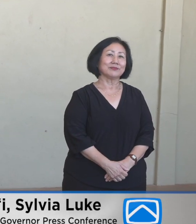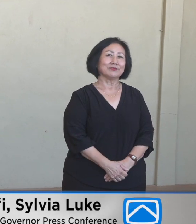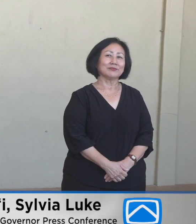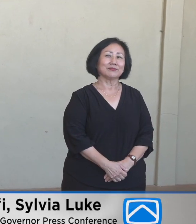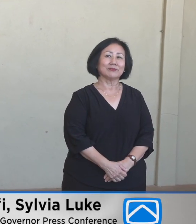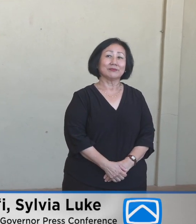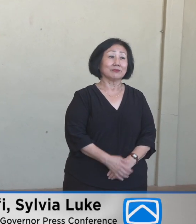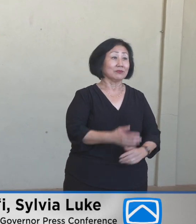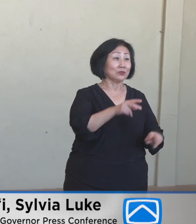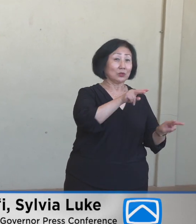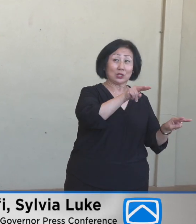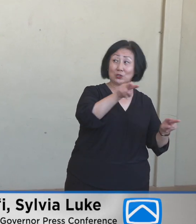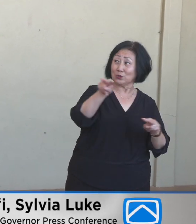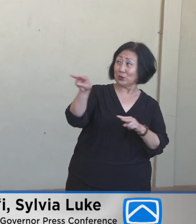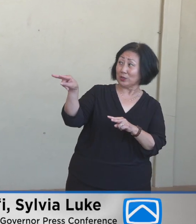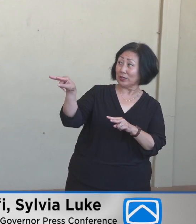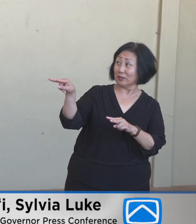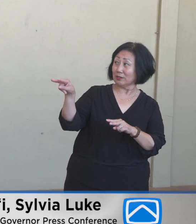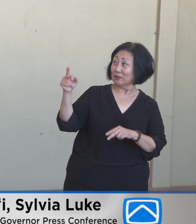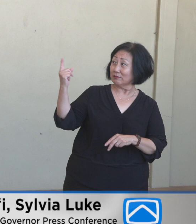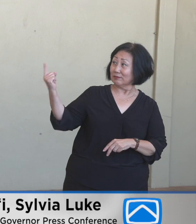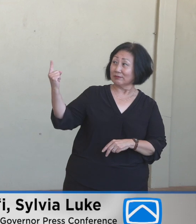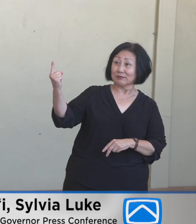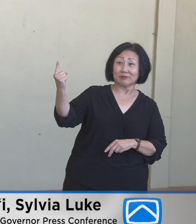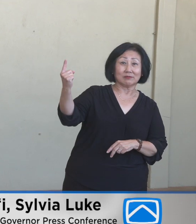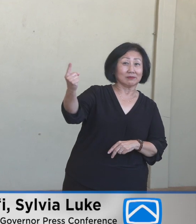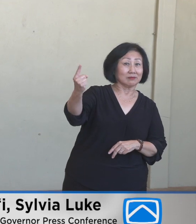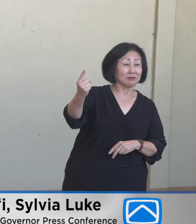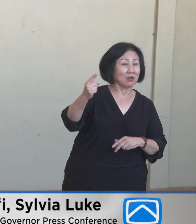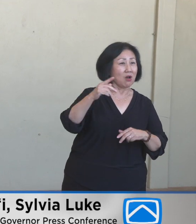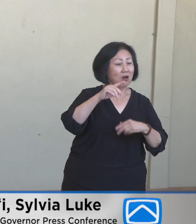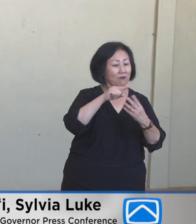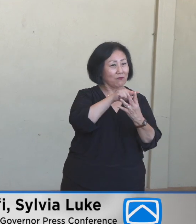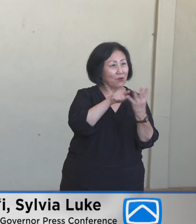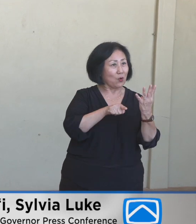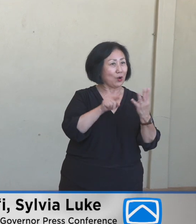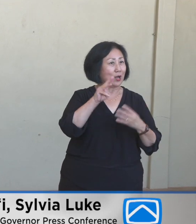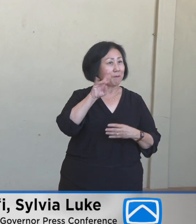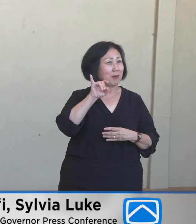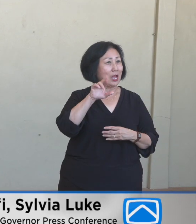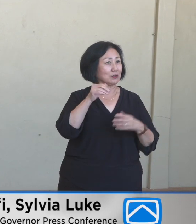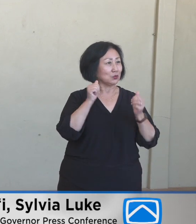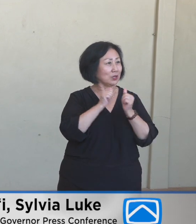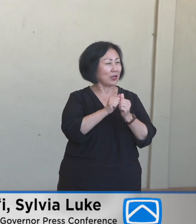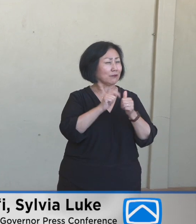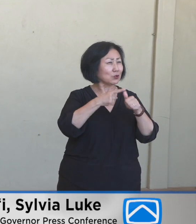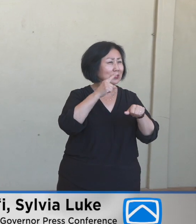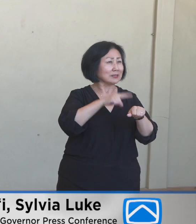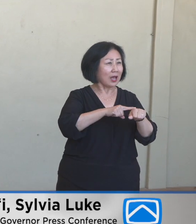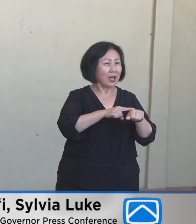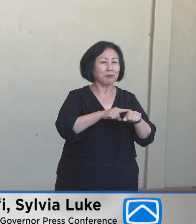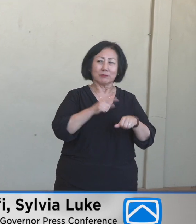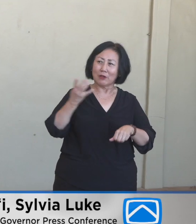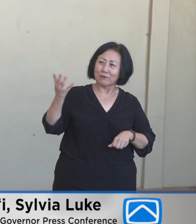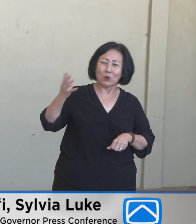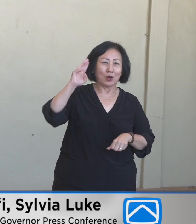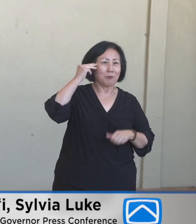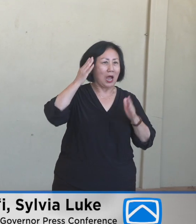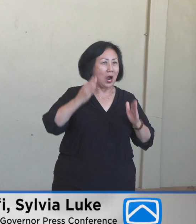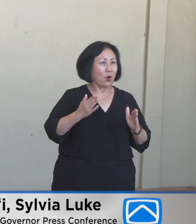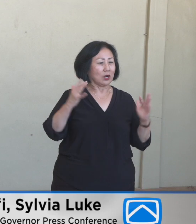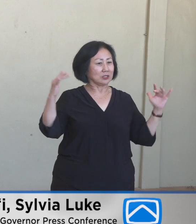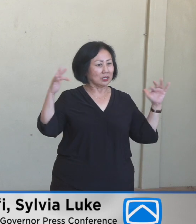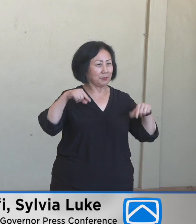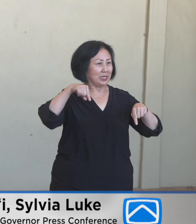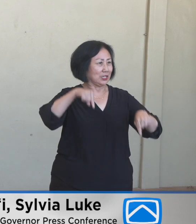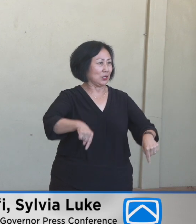What you see here is coming together of all the mayors. This is the first time all the mayors have gathered on the island of